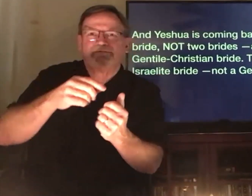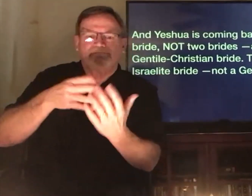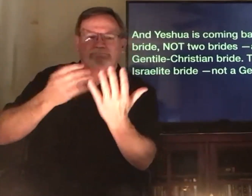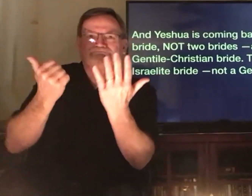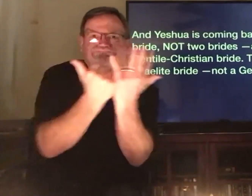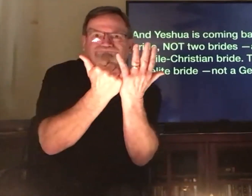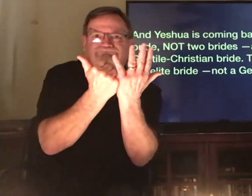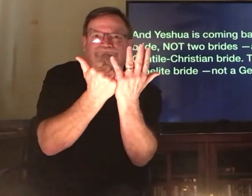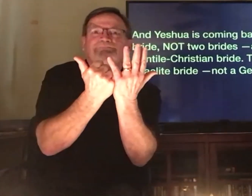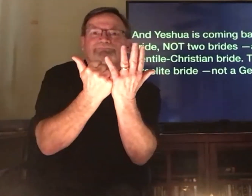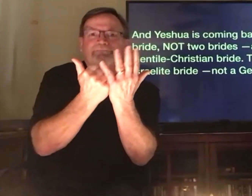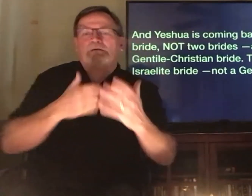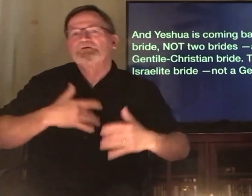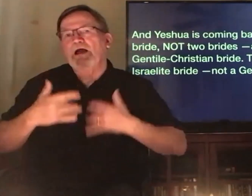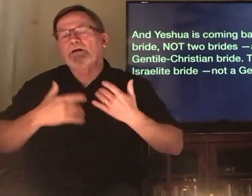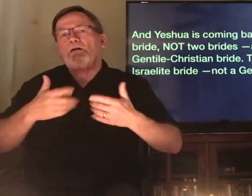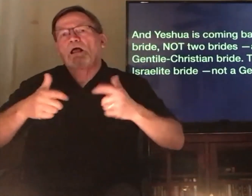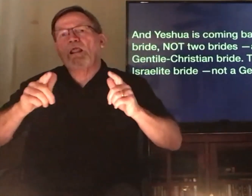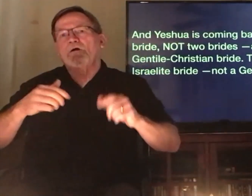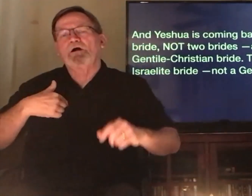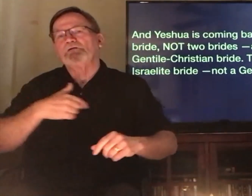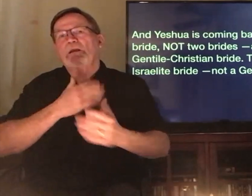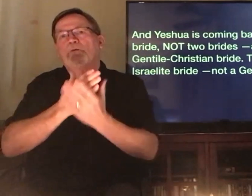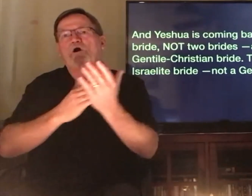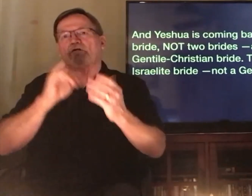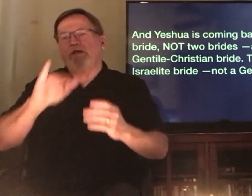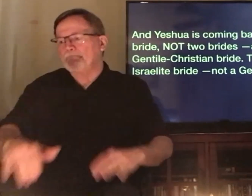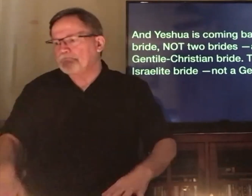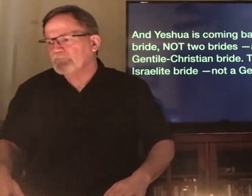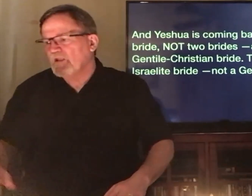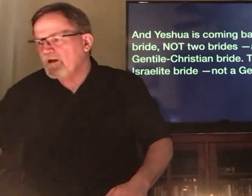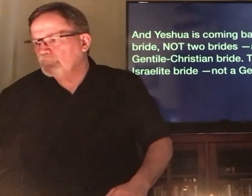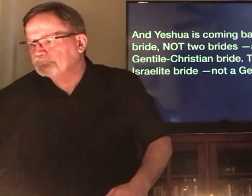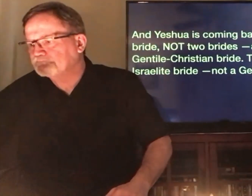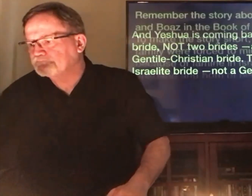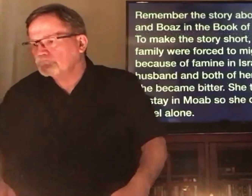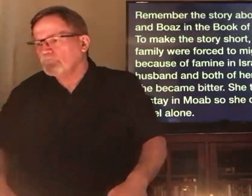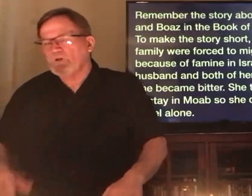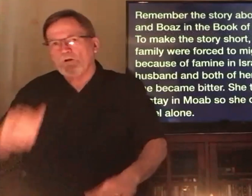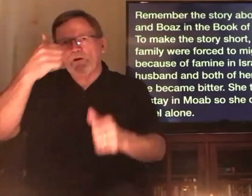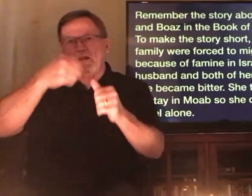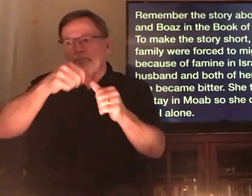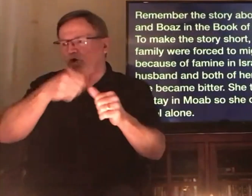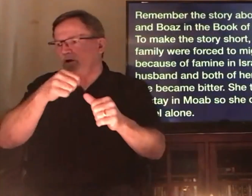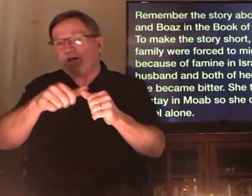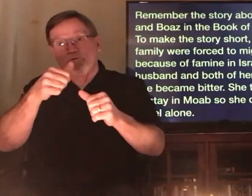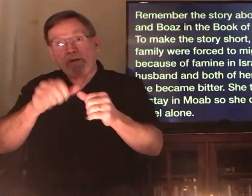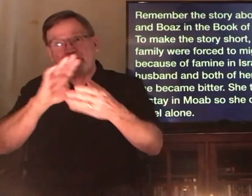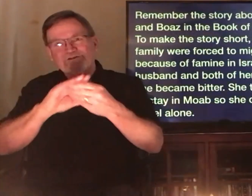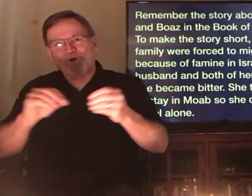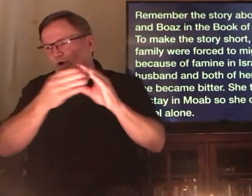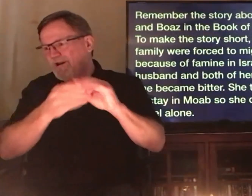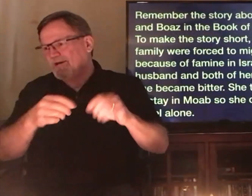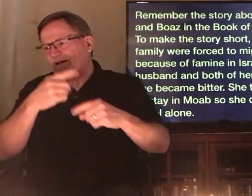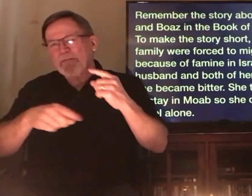one new man in Yeshua. Paul and other apostolic writers